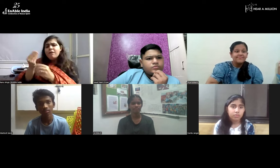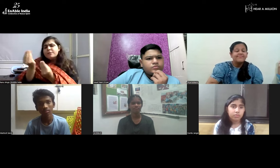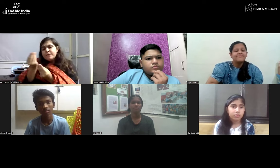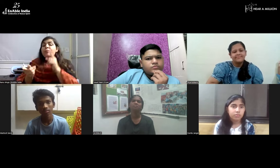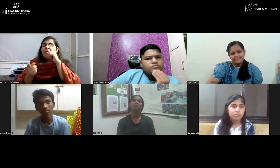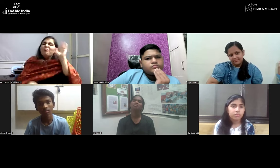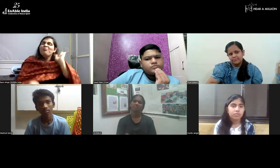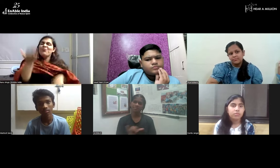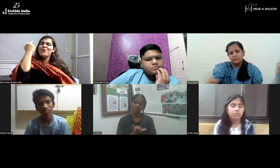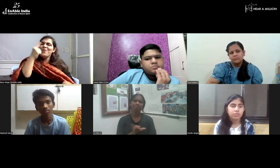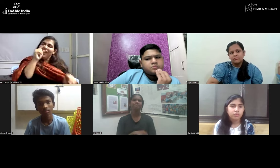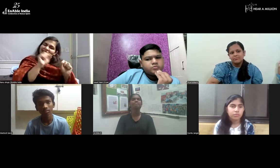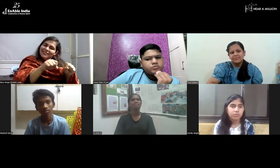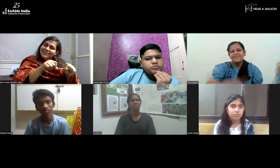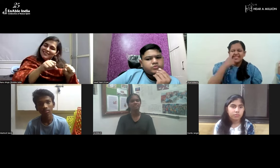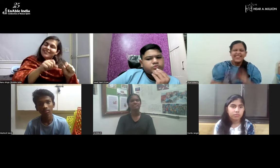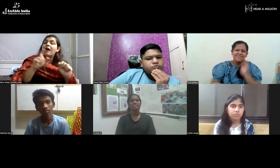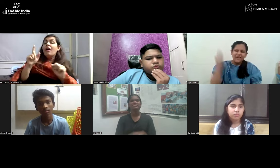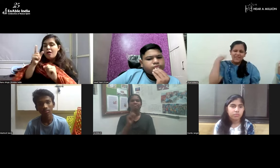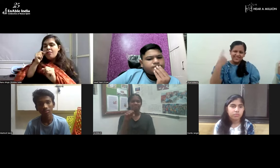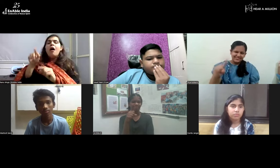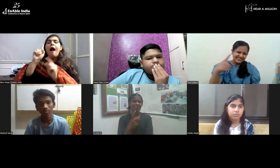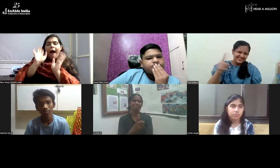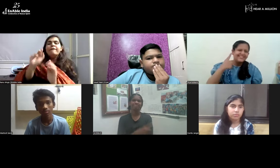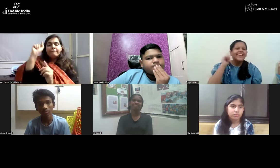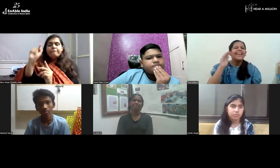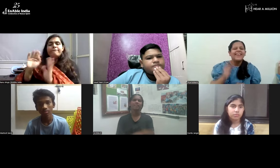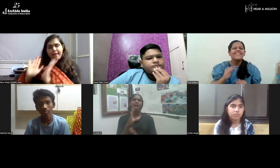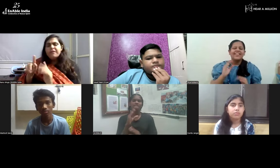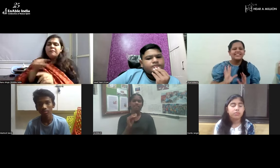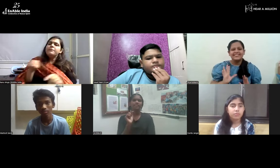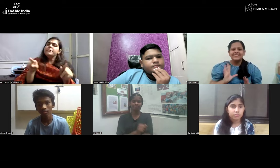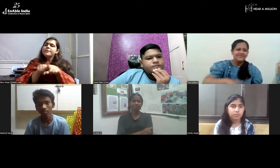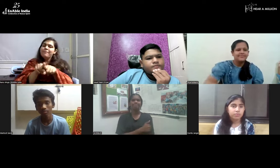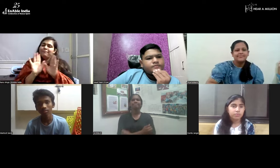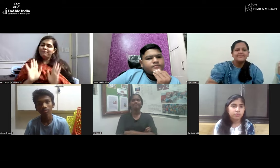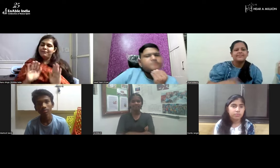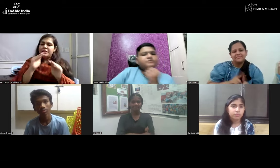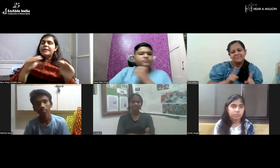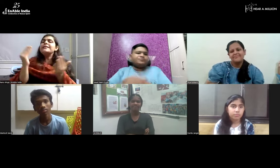hand? We'll finish with Meet and then come to Ria.